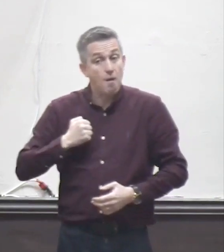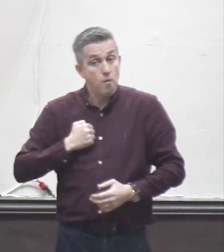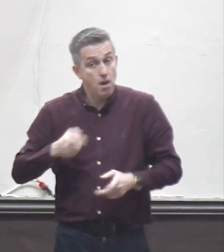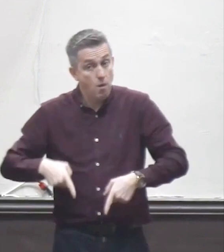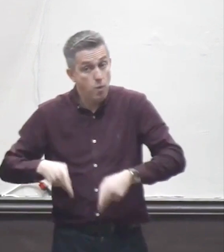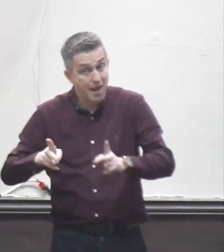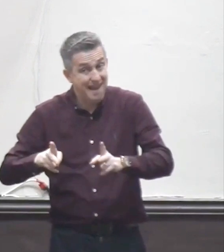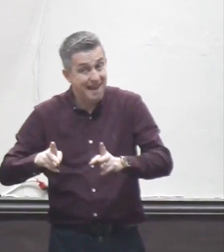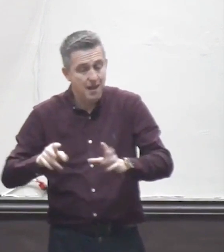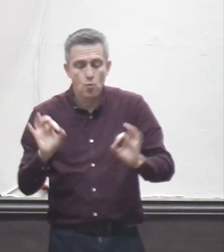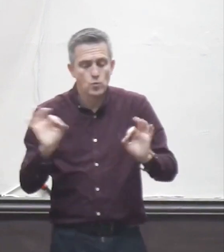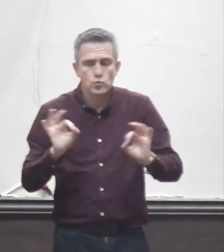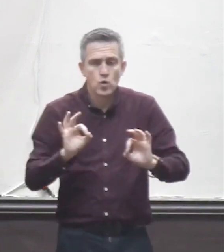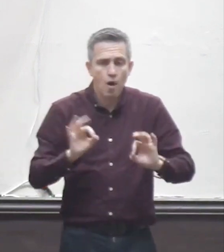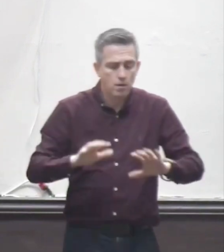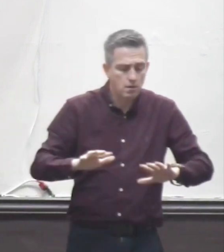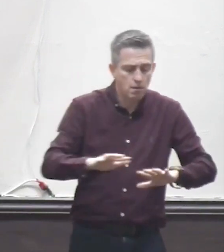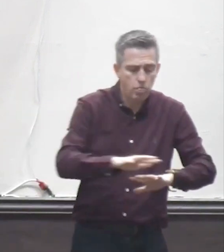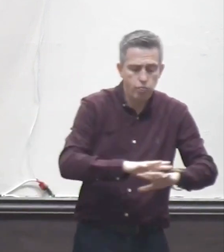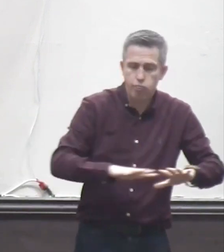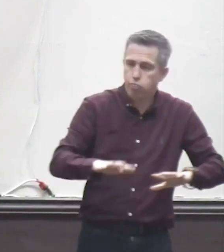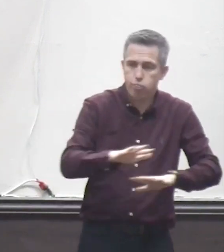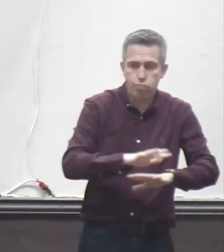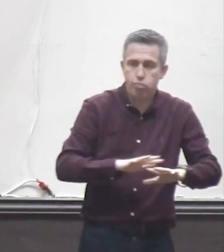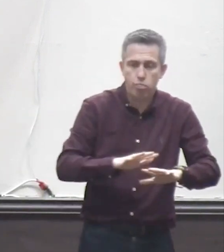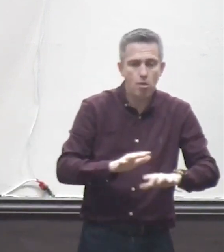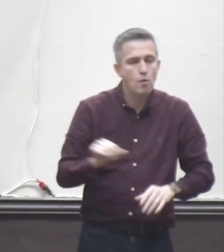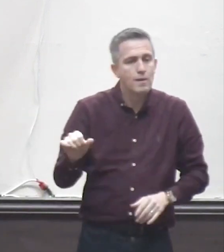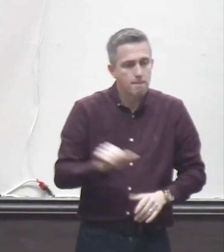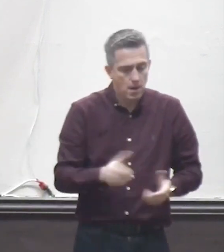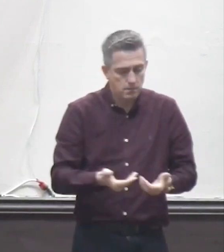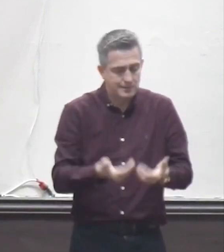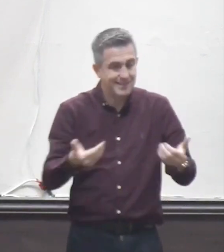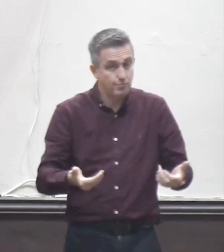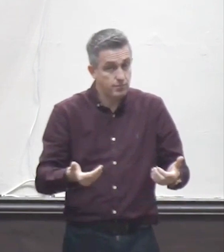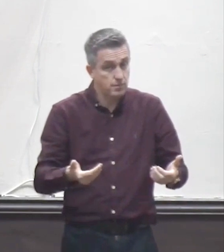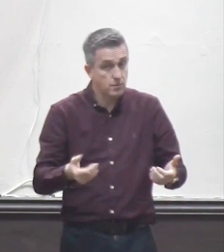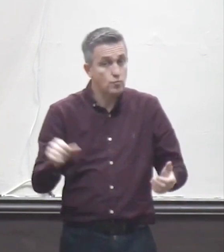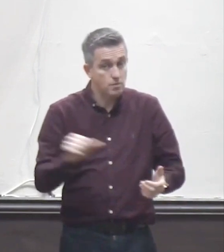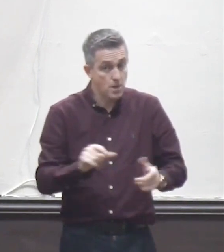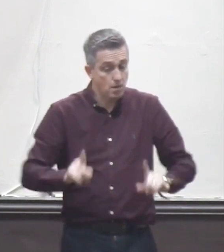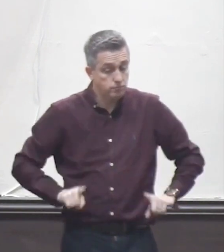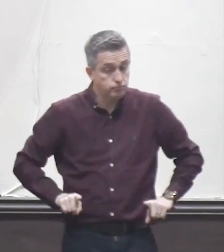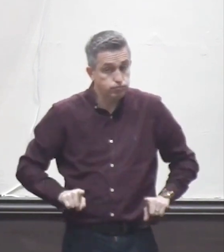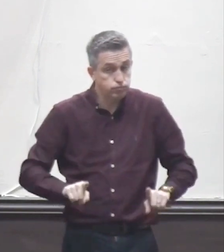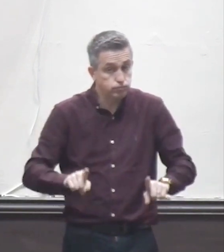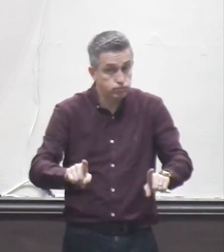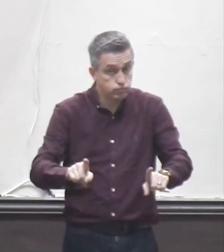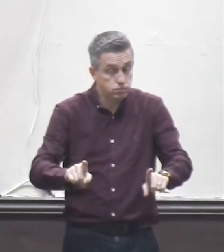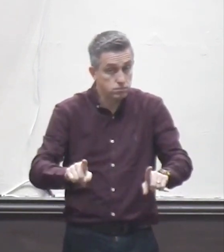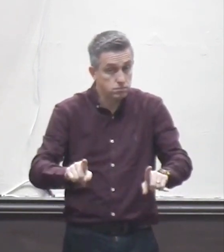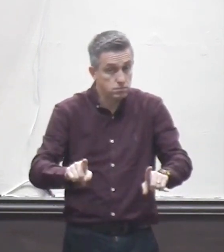deen, we do not mix in within our deen. In our iman, in our faith, we do not mix the likes of